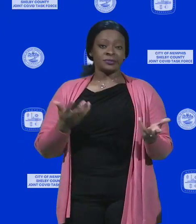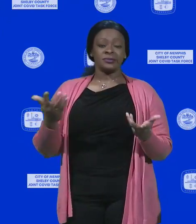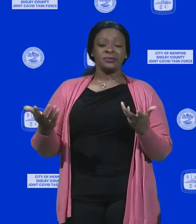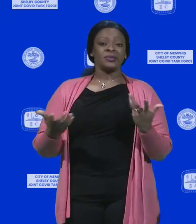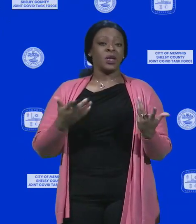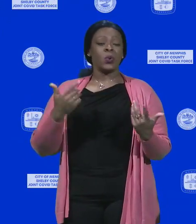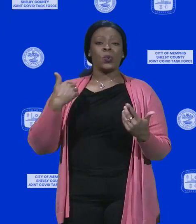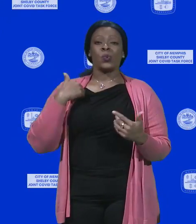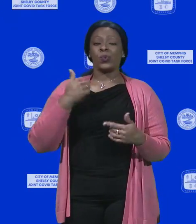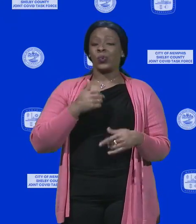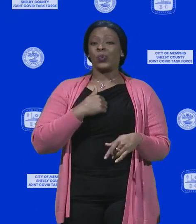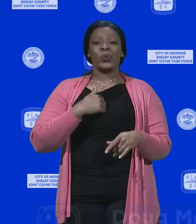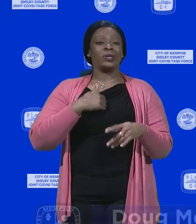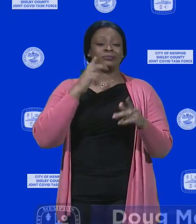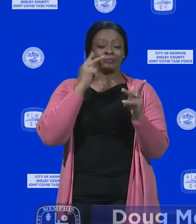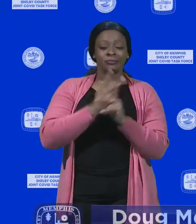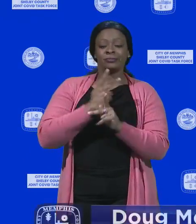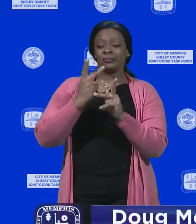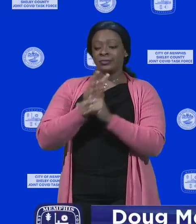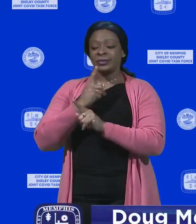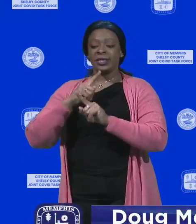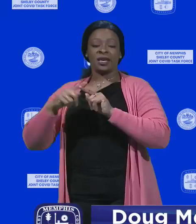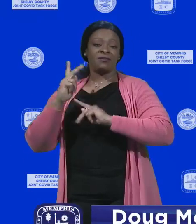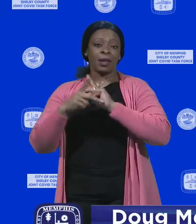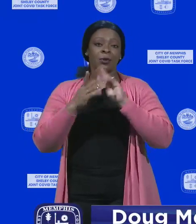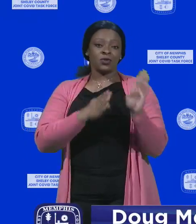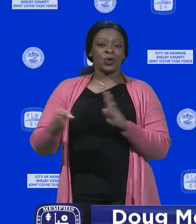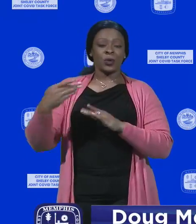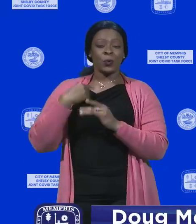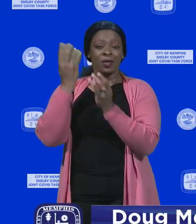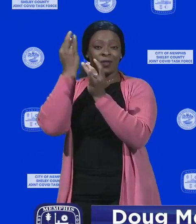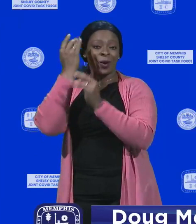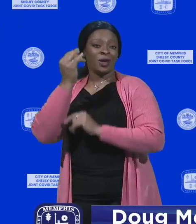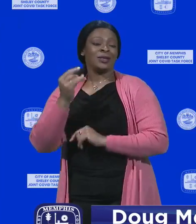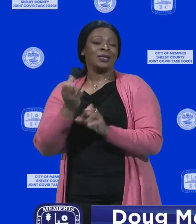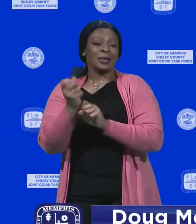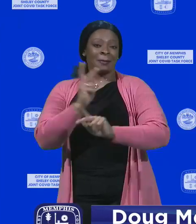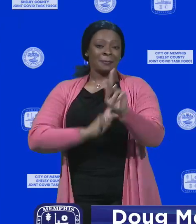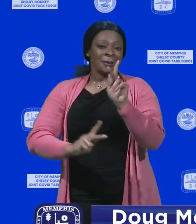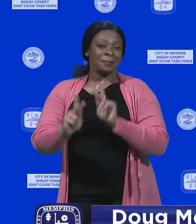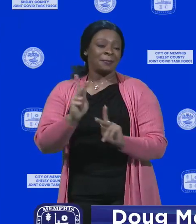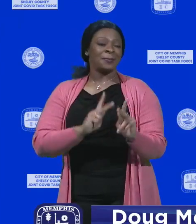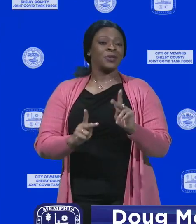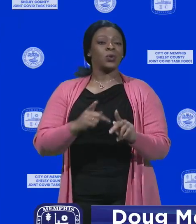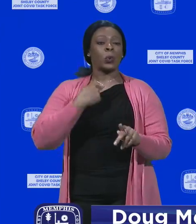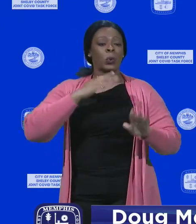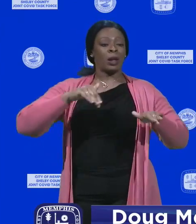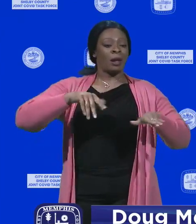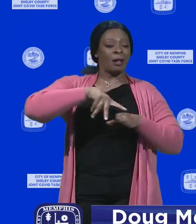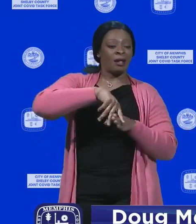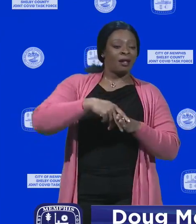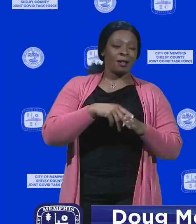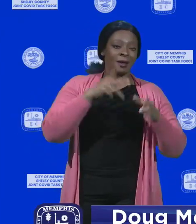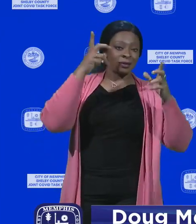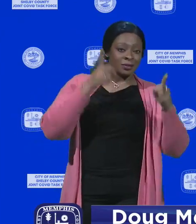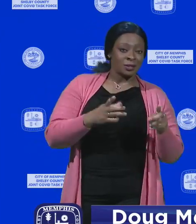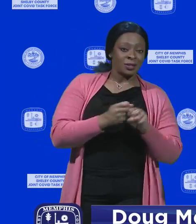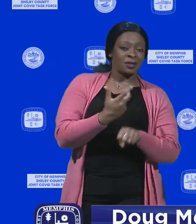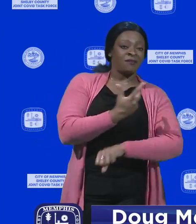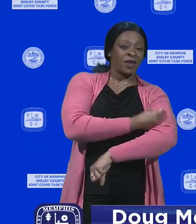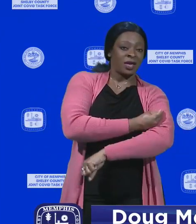unearthed almost every strategy that we can think of to get people who were undecided to get a